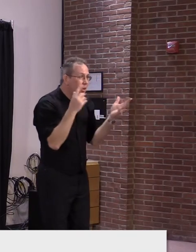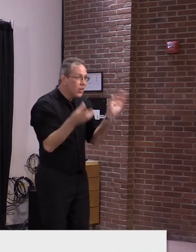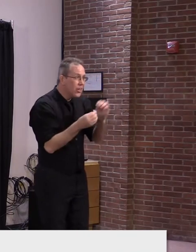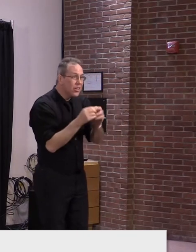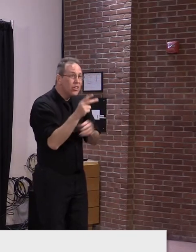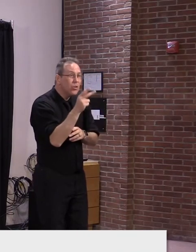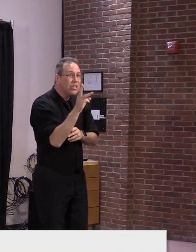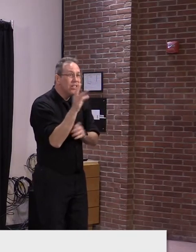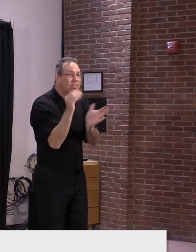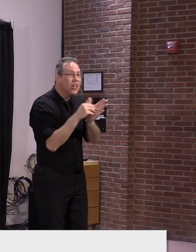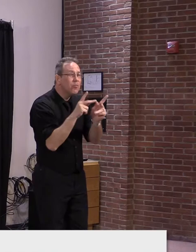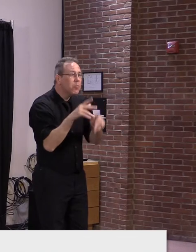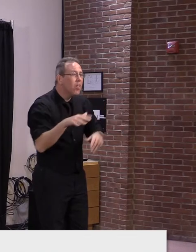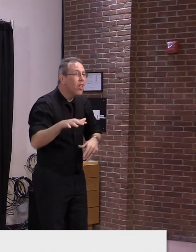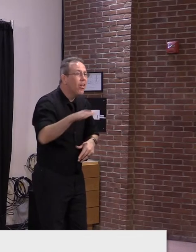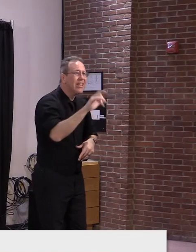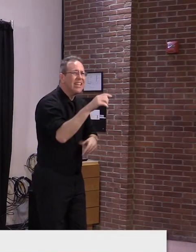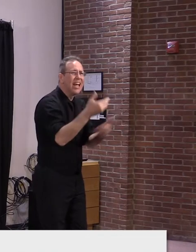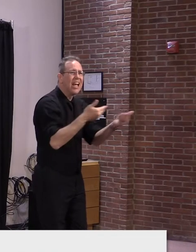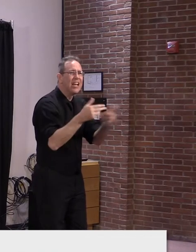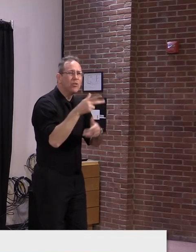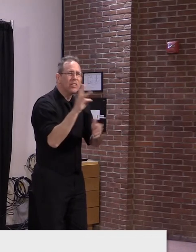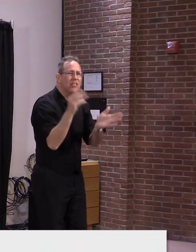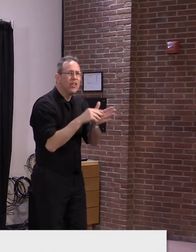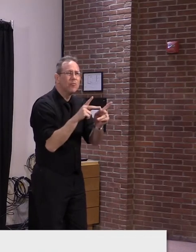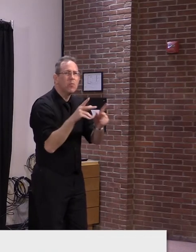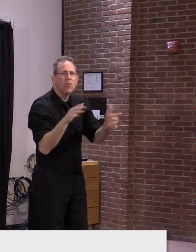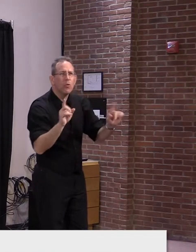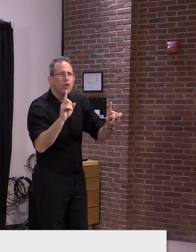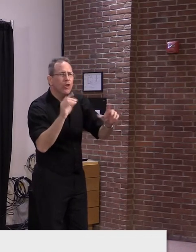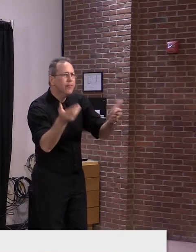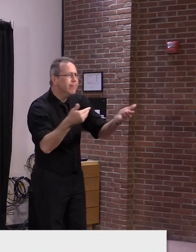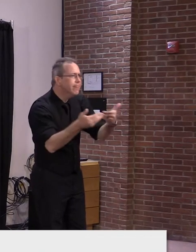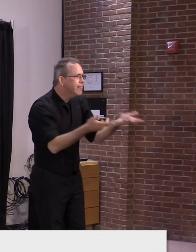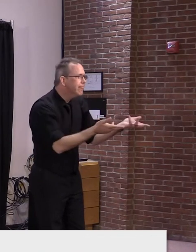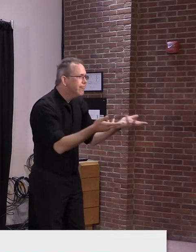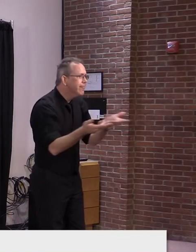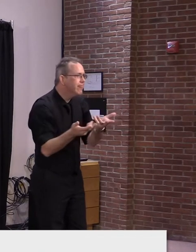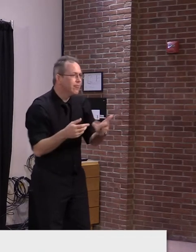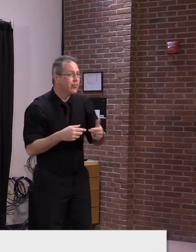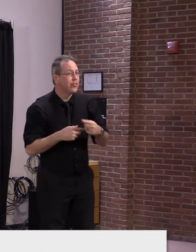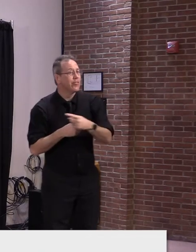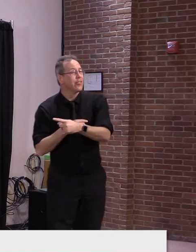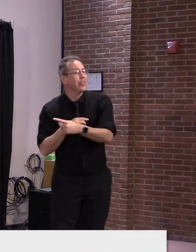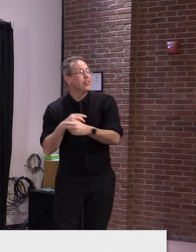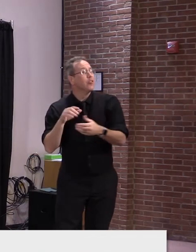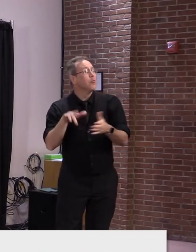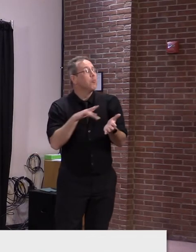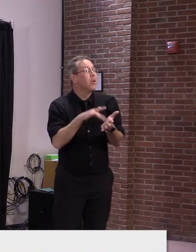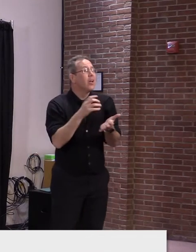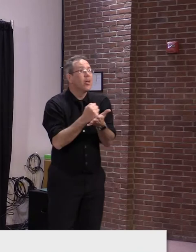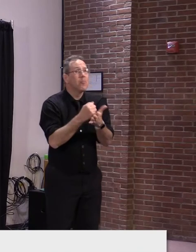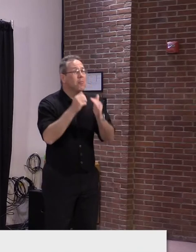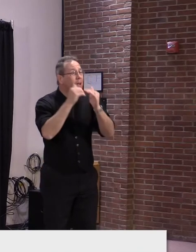more housing, affordable housing for the missing middle, those